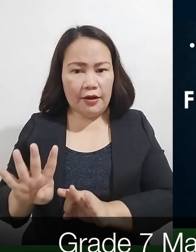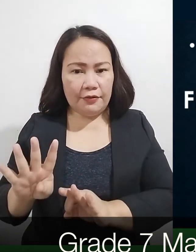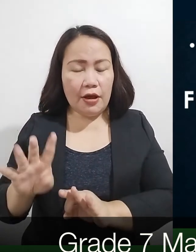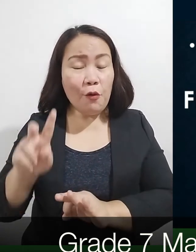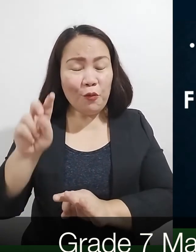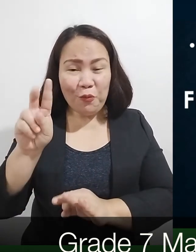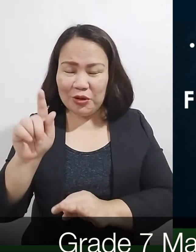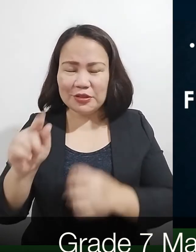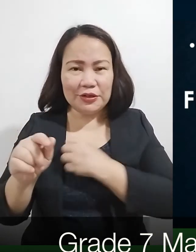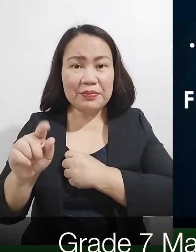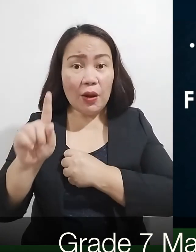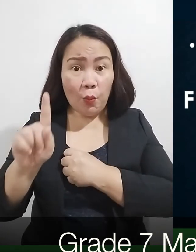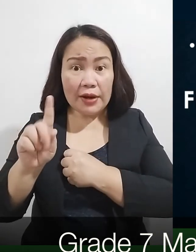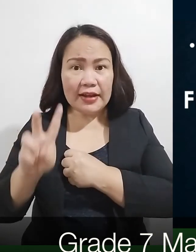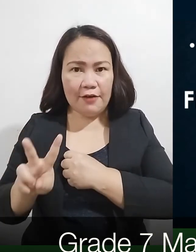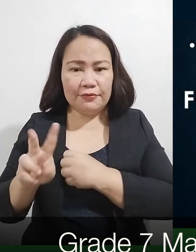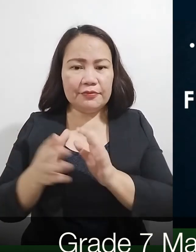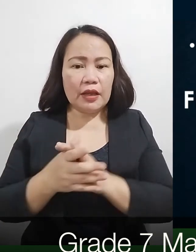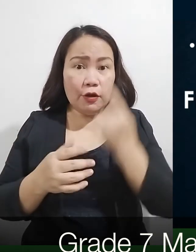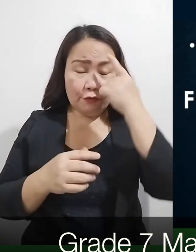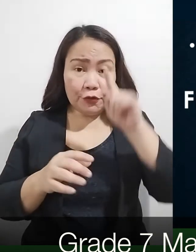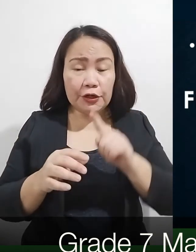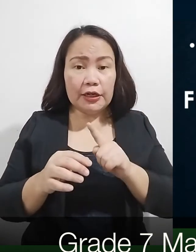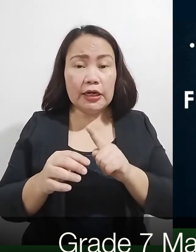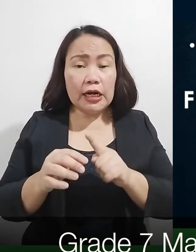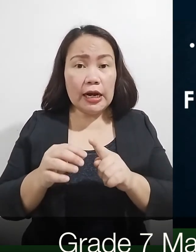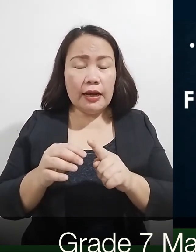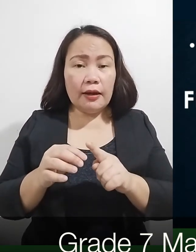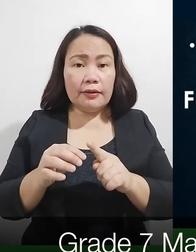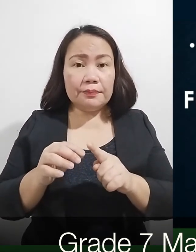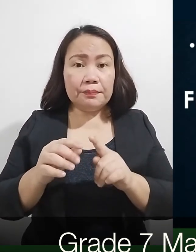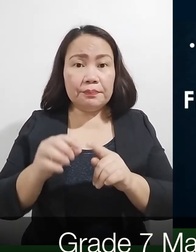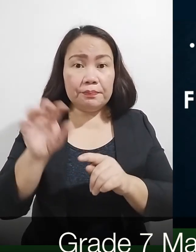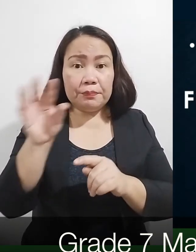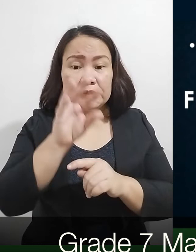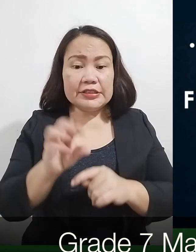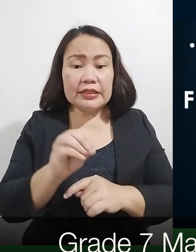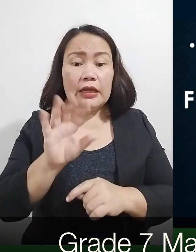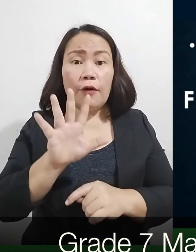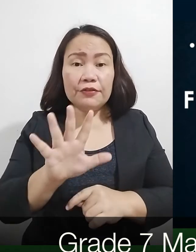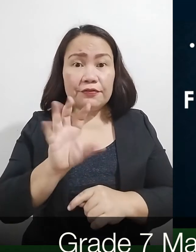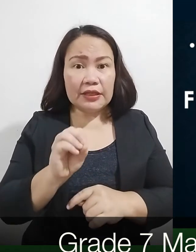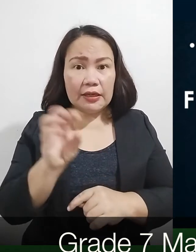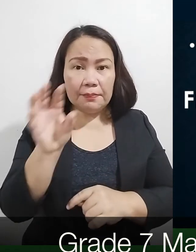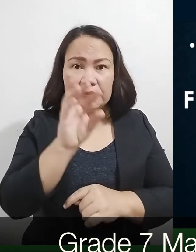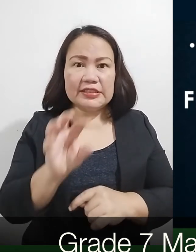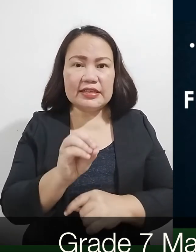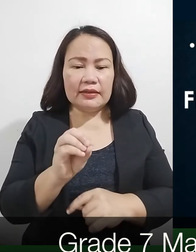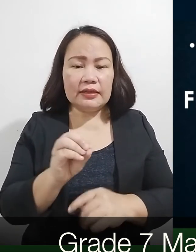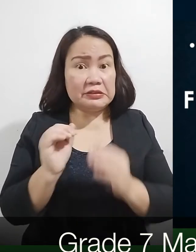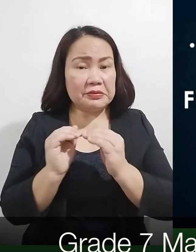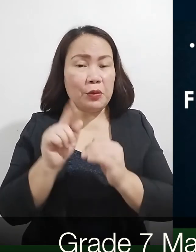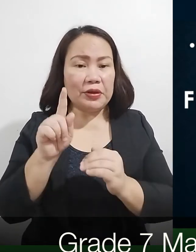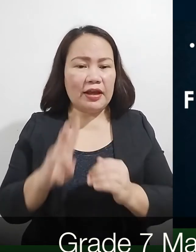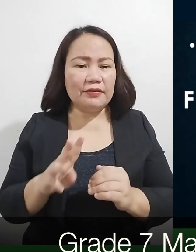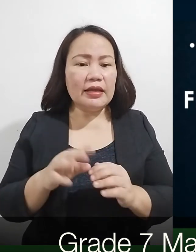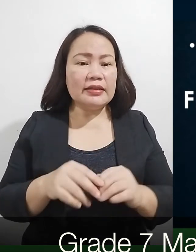1/2. For 50%, for percent, that is 50%, and for decimal, that is 0.5